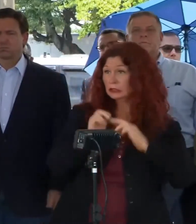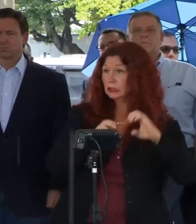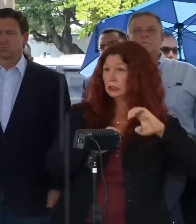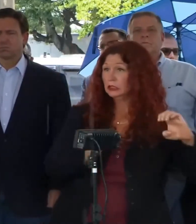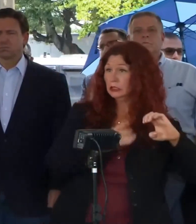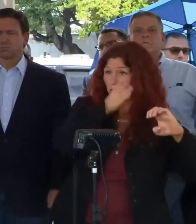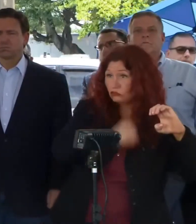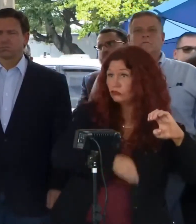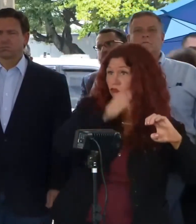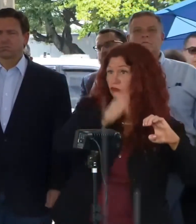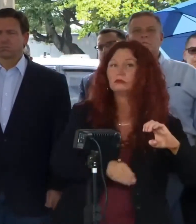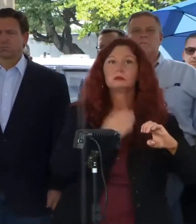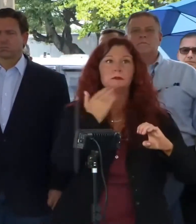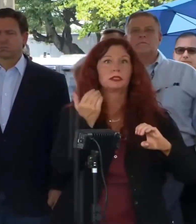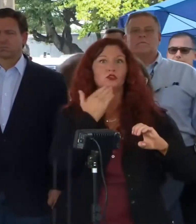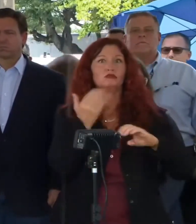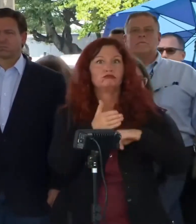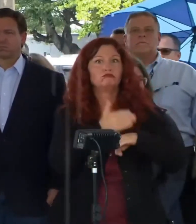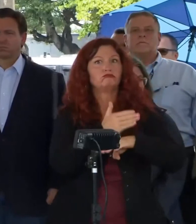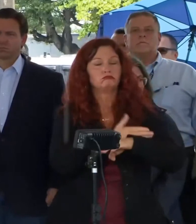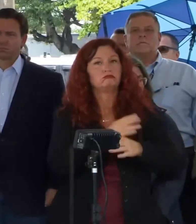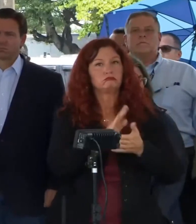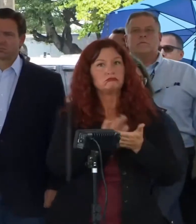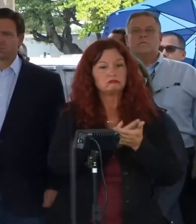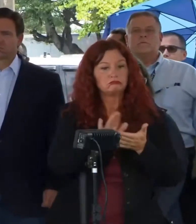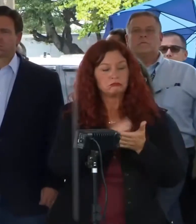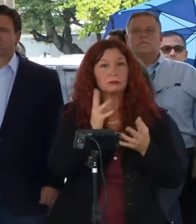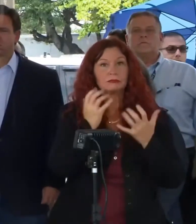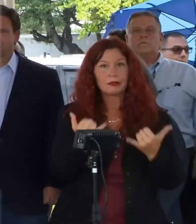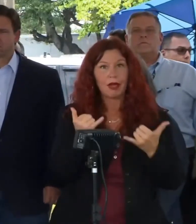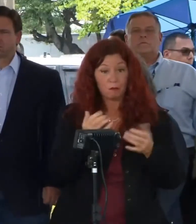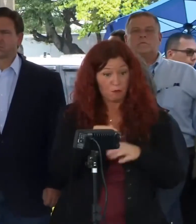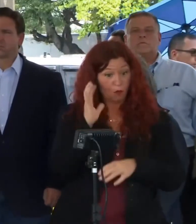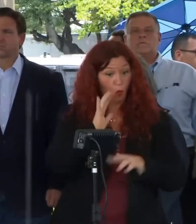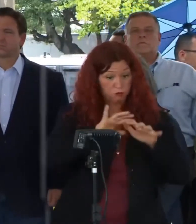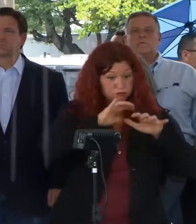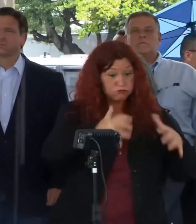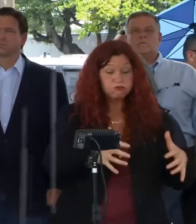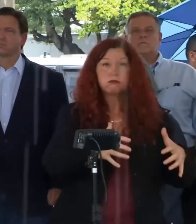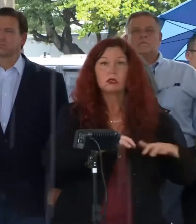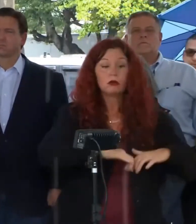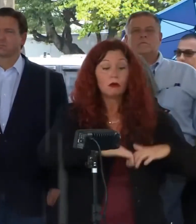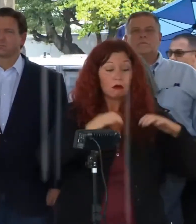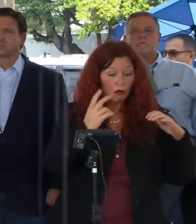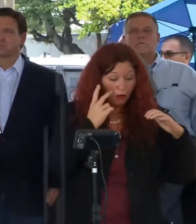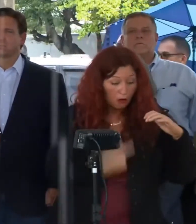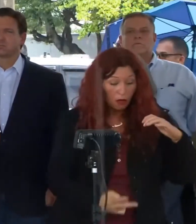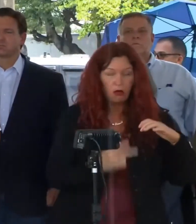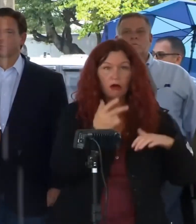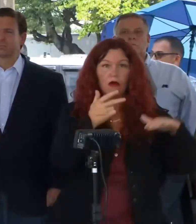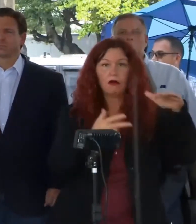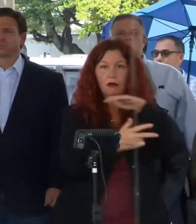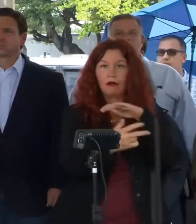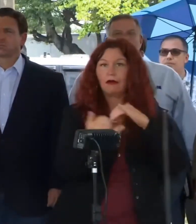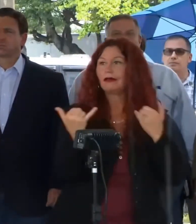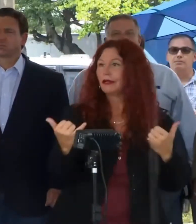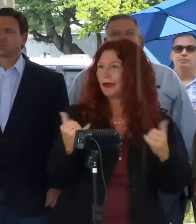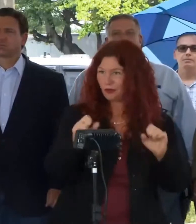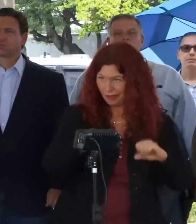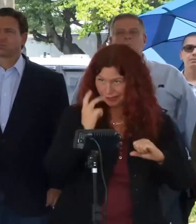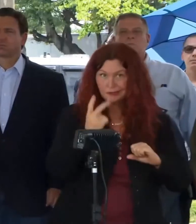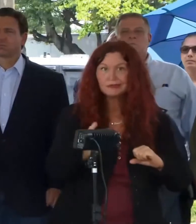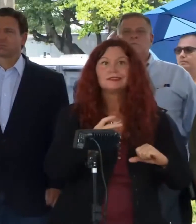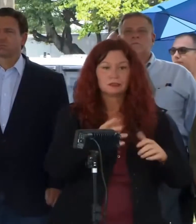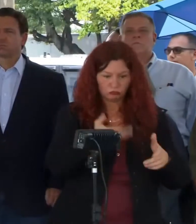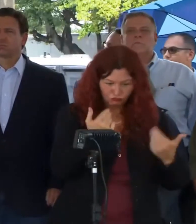that they've got the pile down to the point where you can see into the parking lot. So there is great progress. Lastly, with respect to the